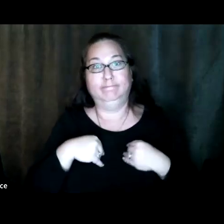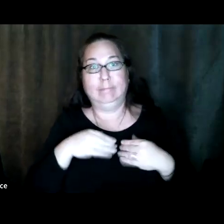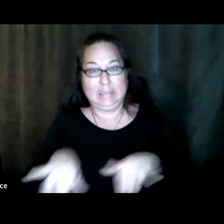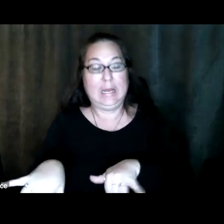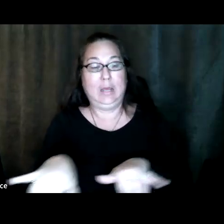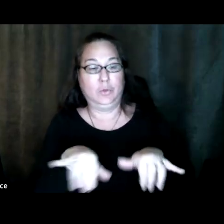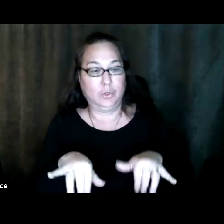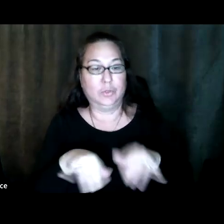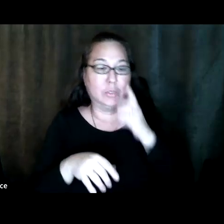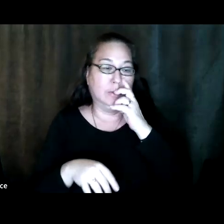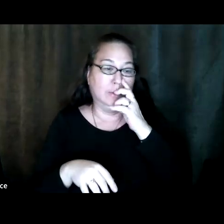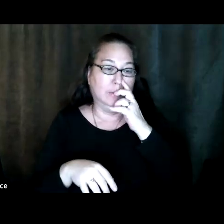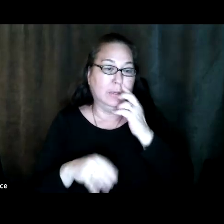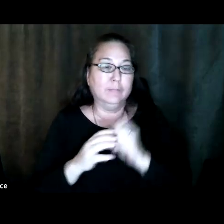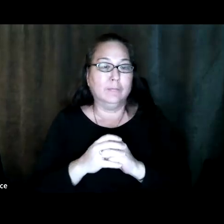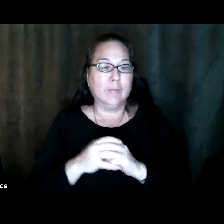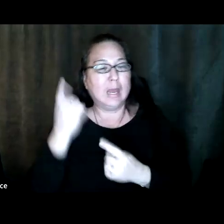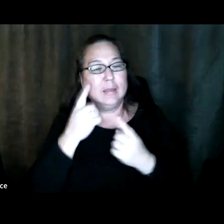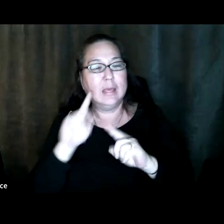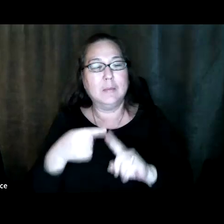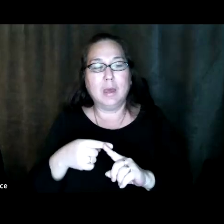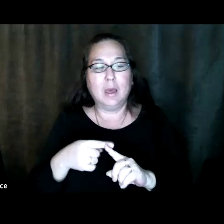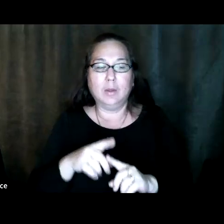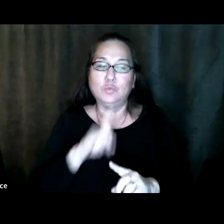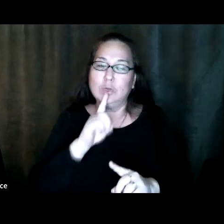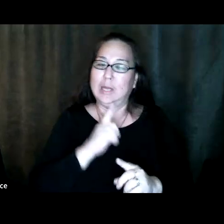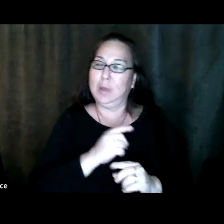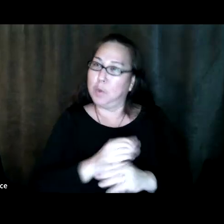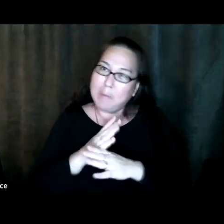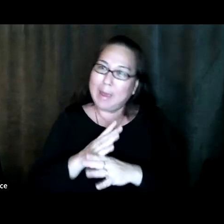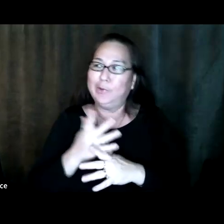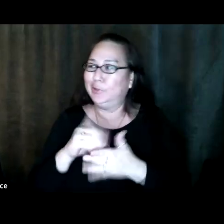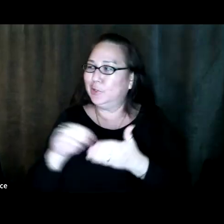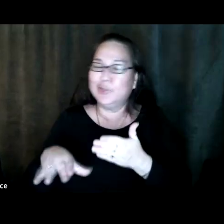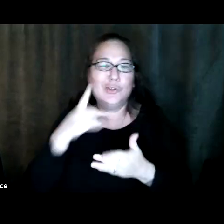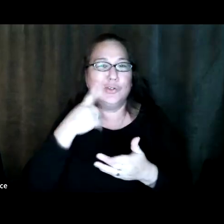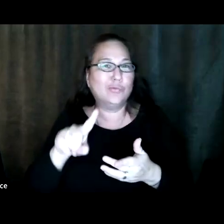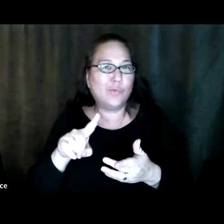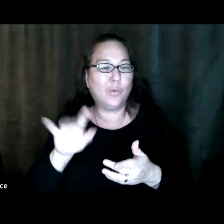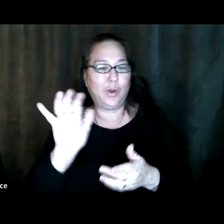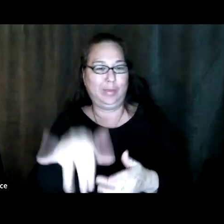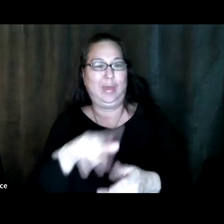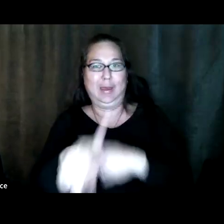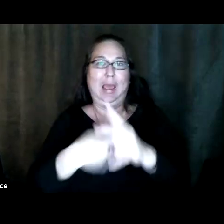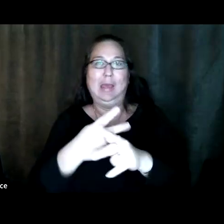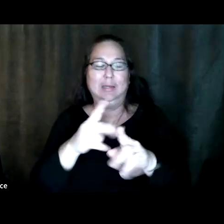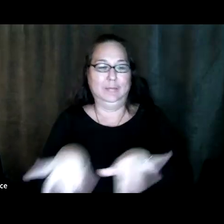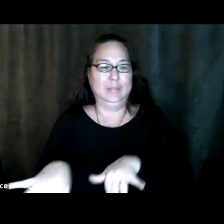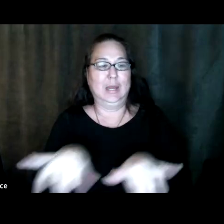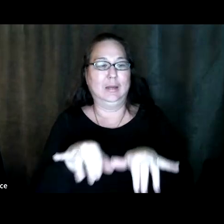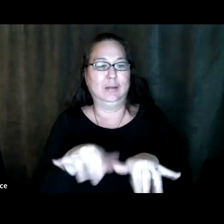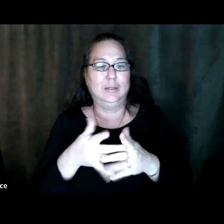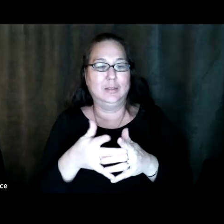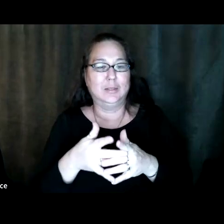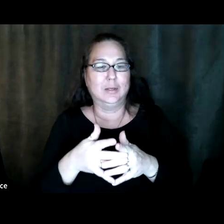to meet those standards in an equitable way, just like a student that is not multilingual or does not have like a disability. I